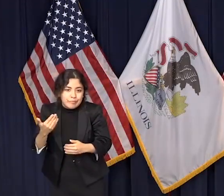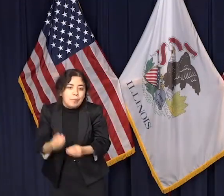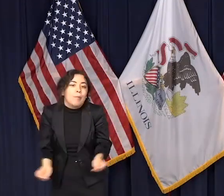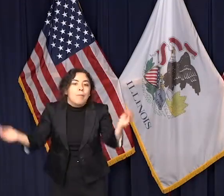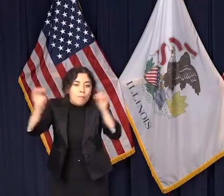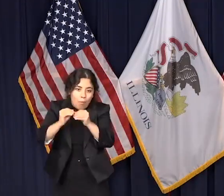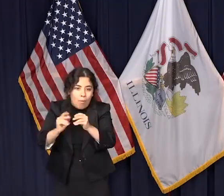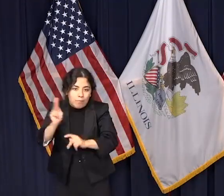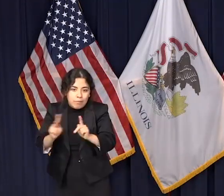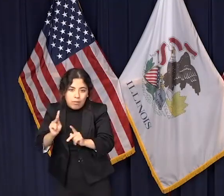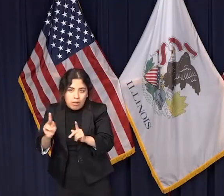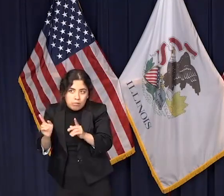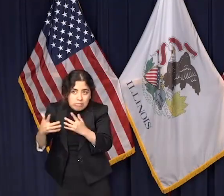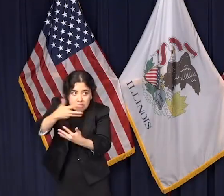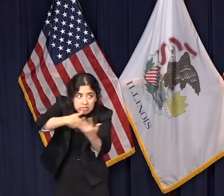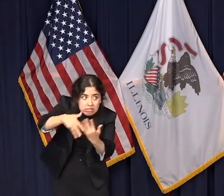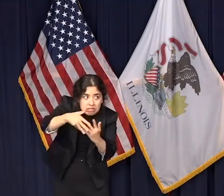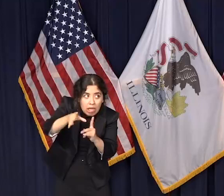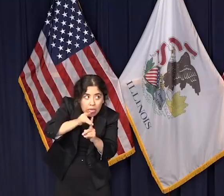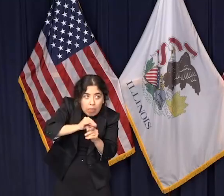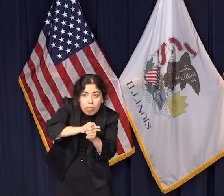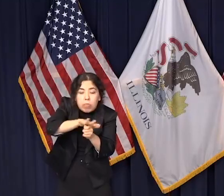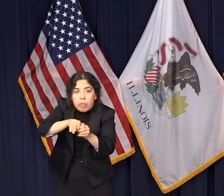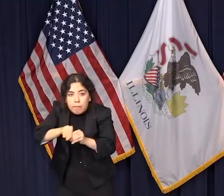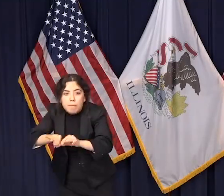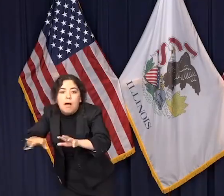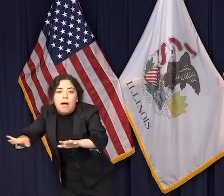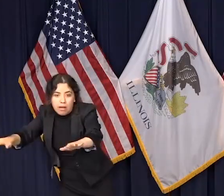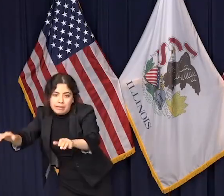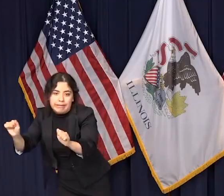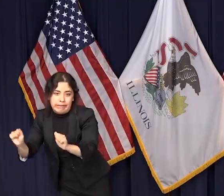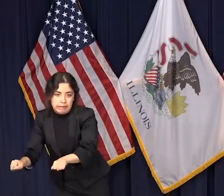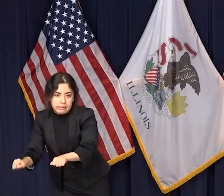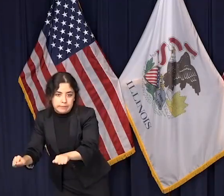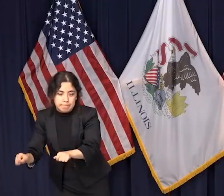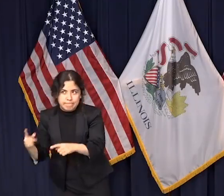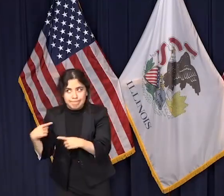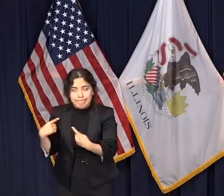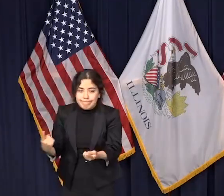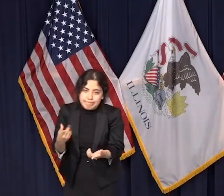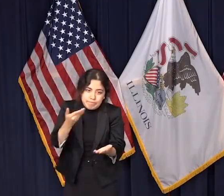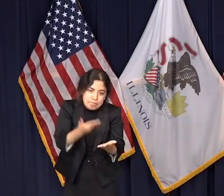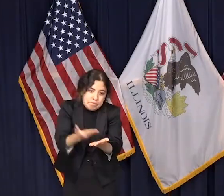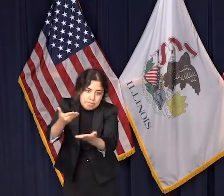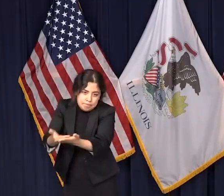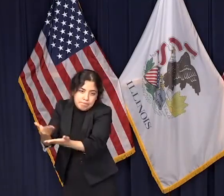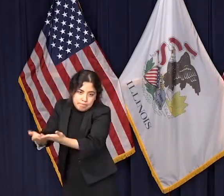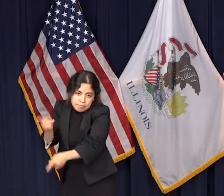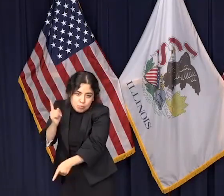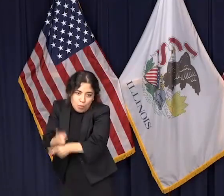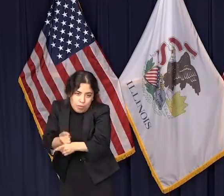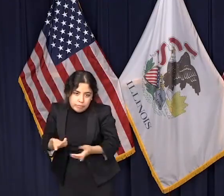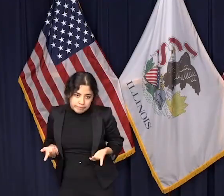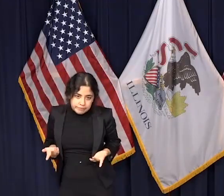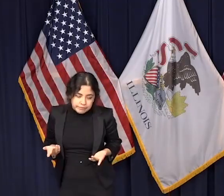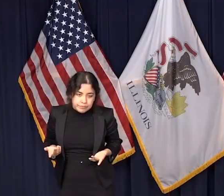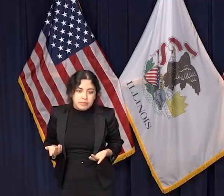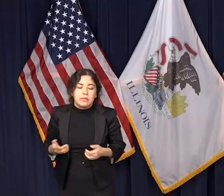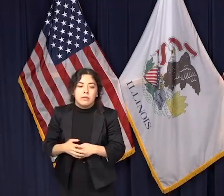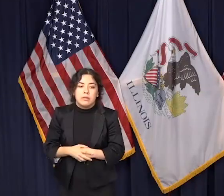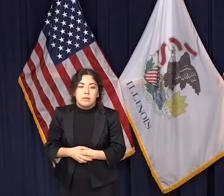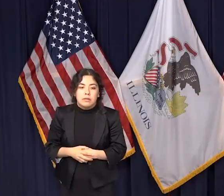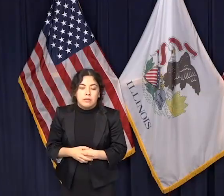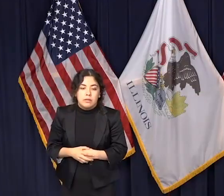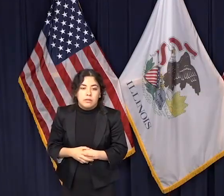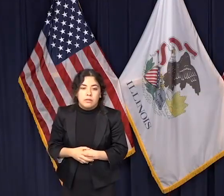spread, and in fact, that has been the case. And so we needed to have the opening and the increased